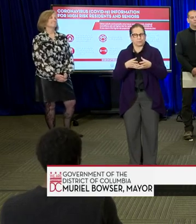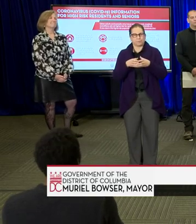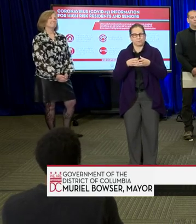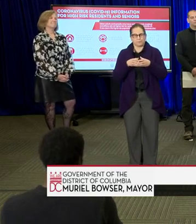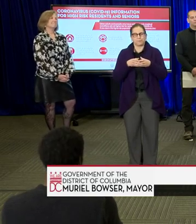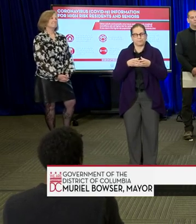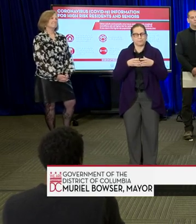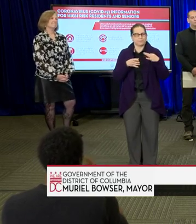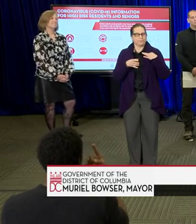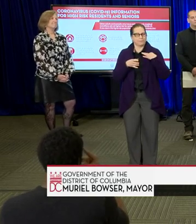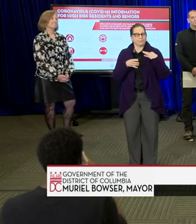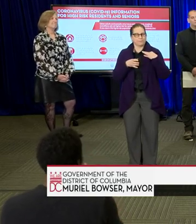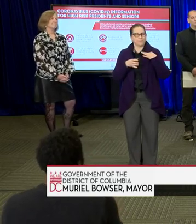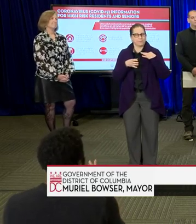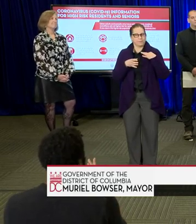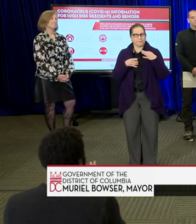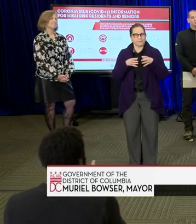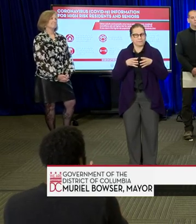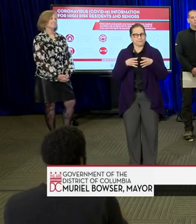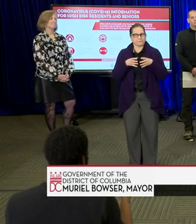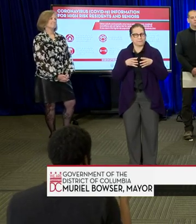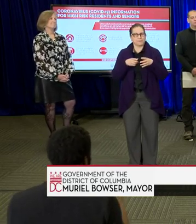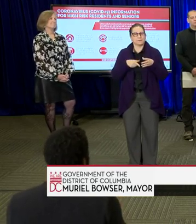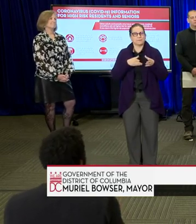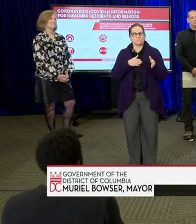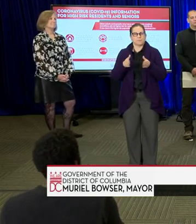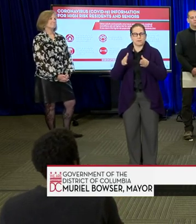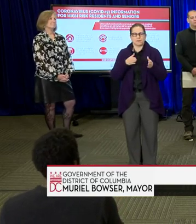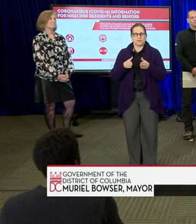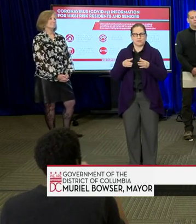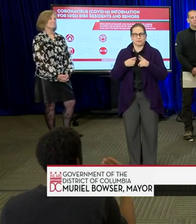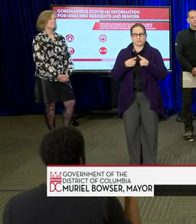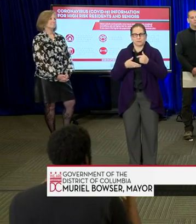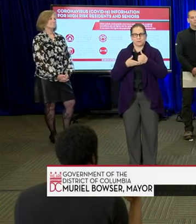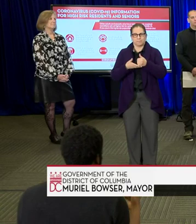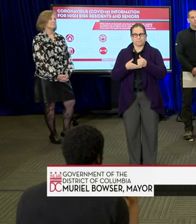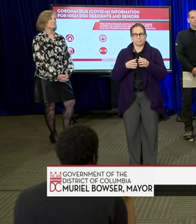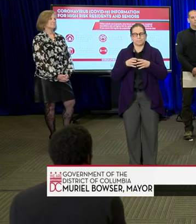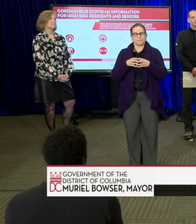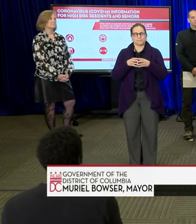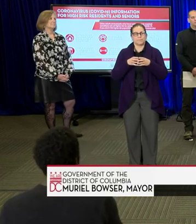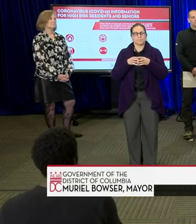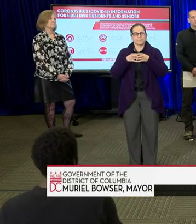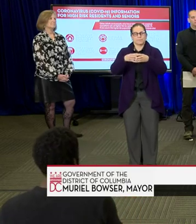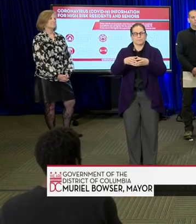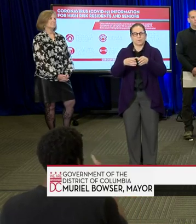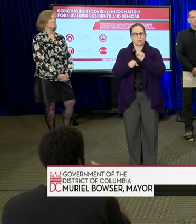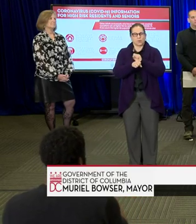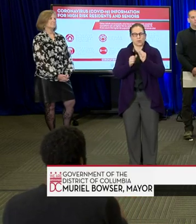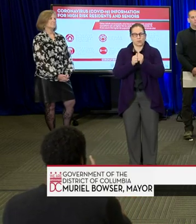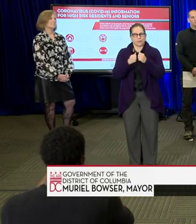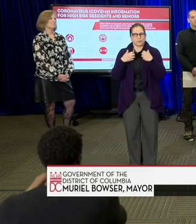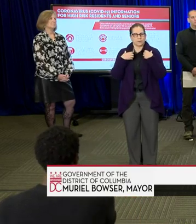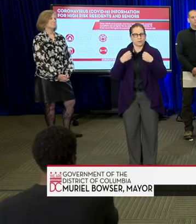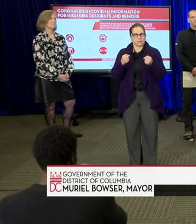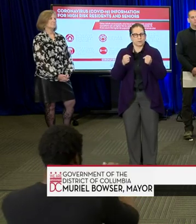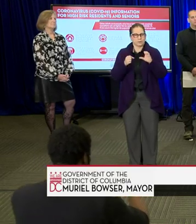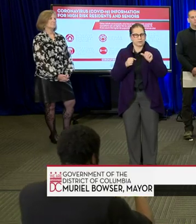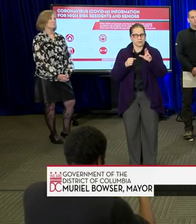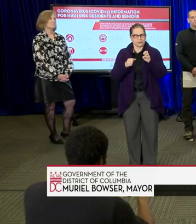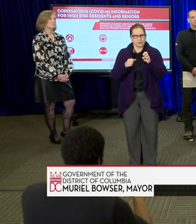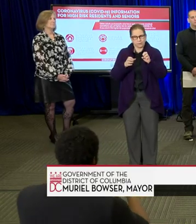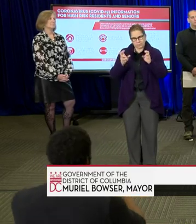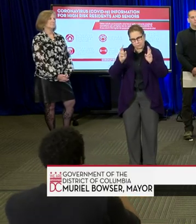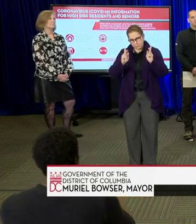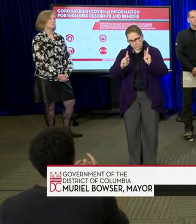emergency preparedness, response, and recovery. And it's a tool that we have that recruits, trains, and deploys medical and